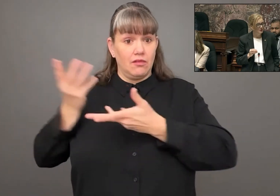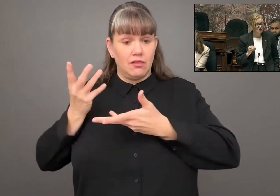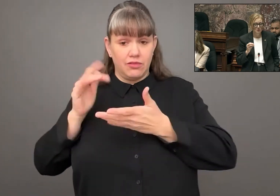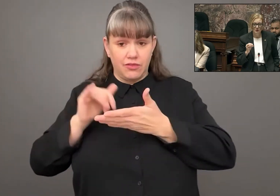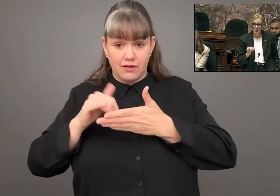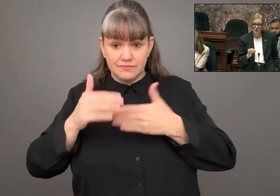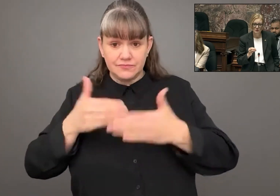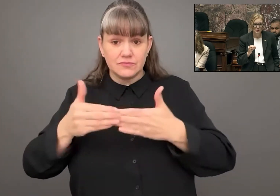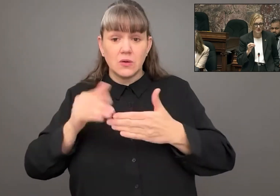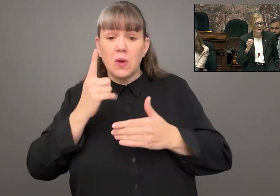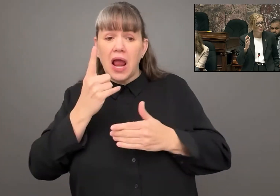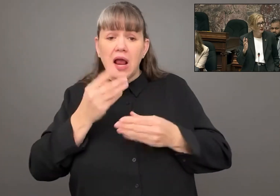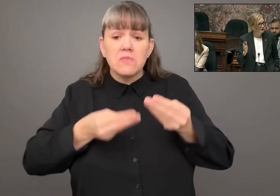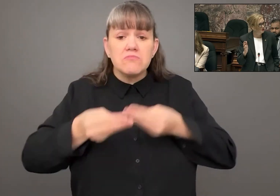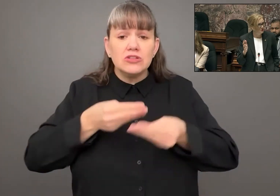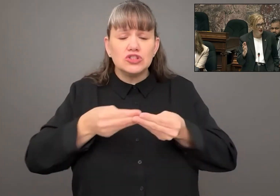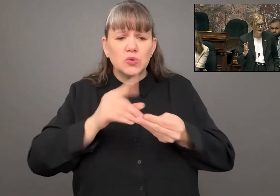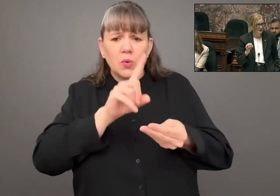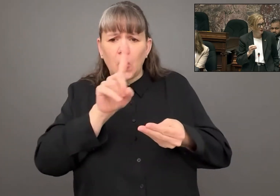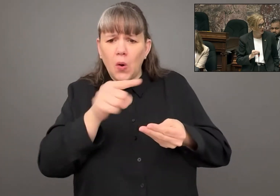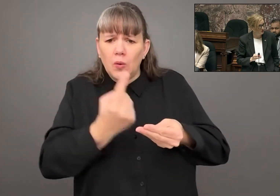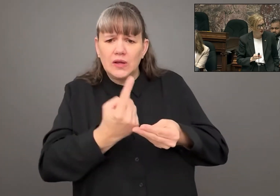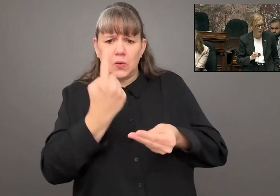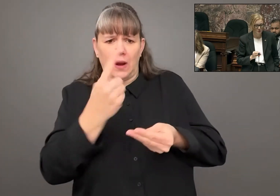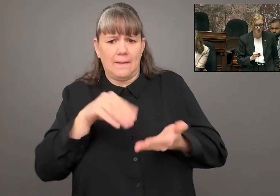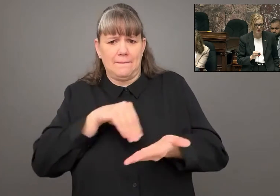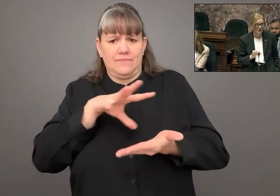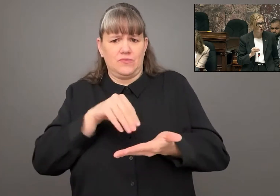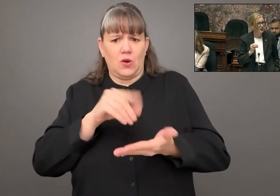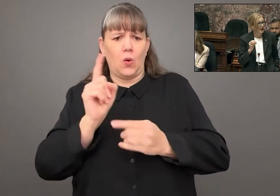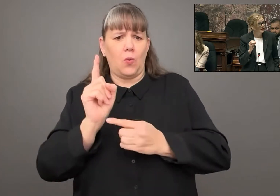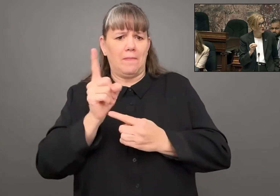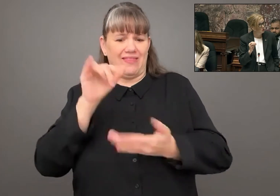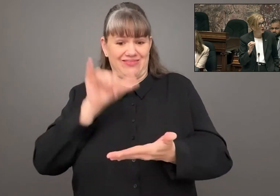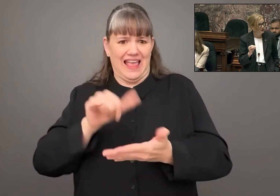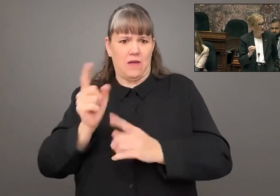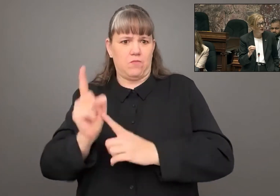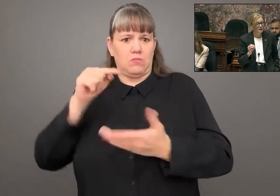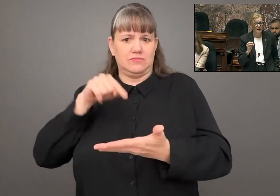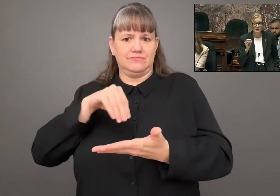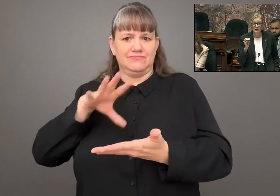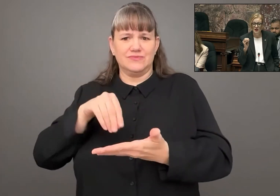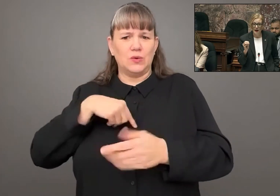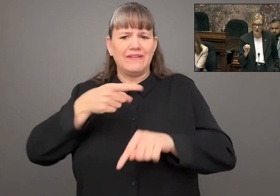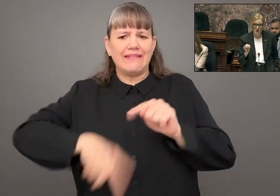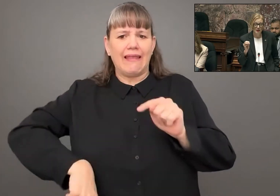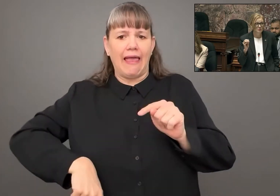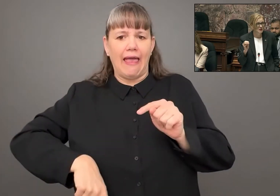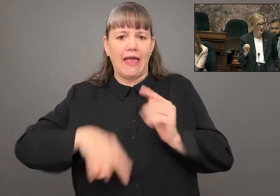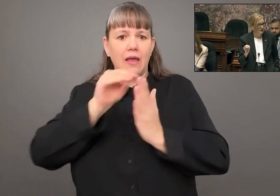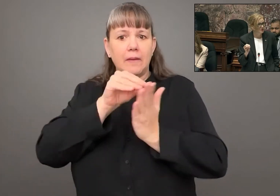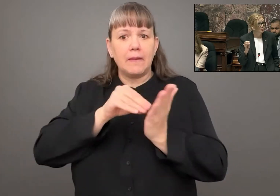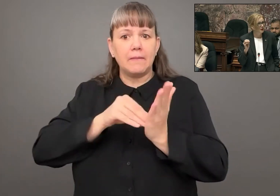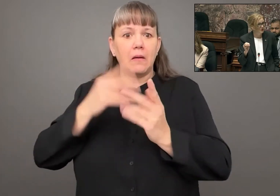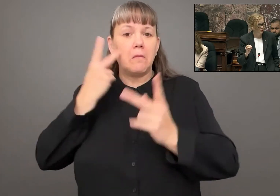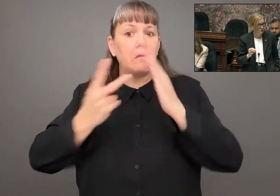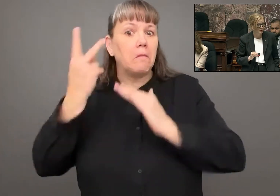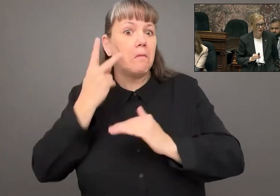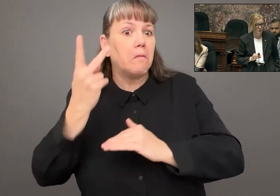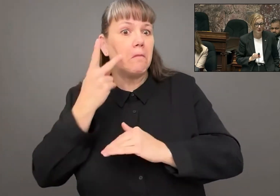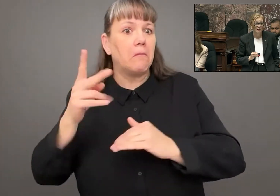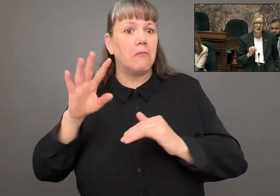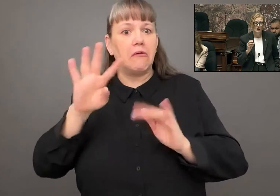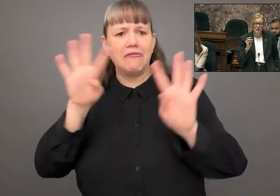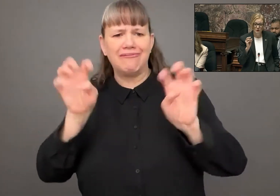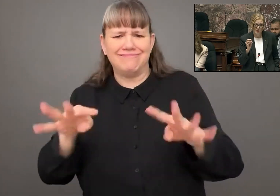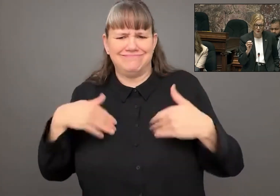appropriate to include speculative things in a budget, Honourable Speaker. We had to wait until the action had been taken by the federal